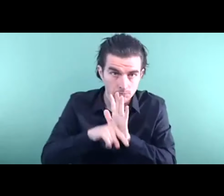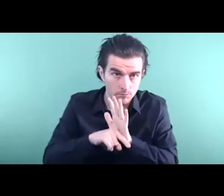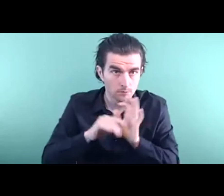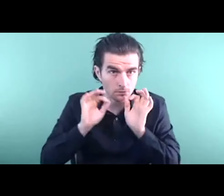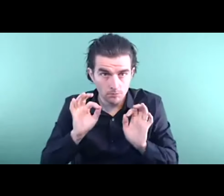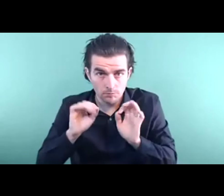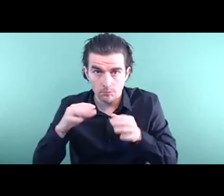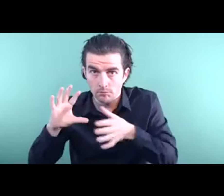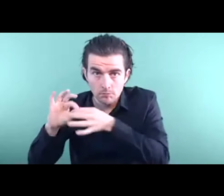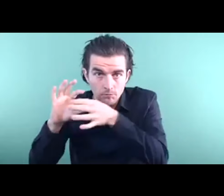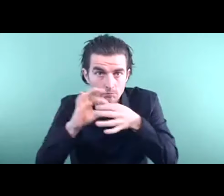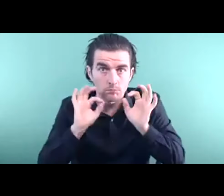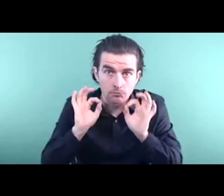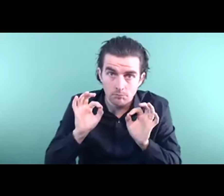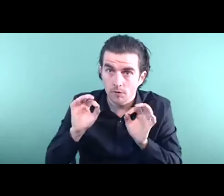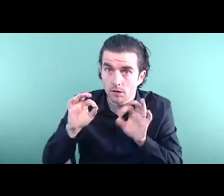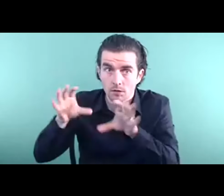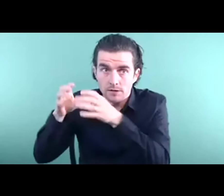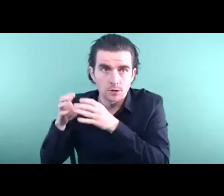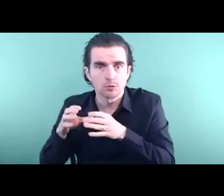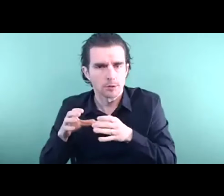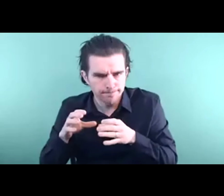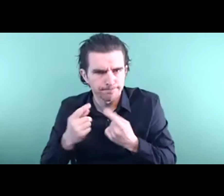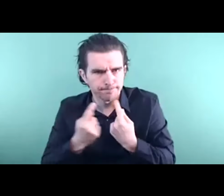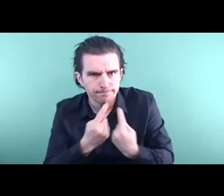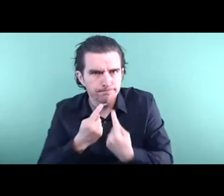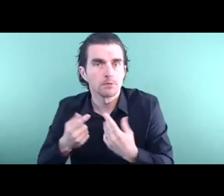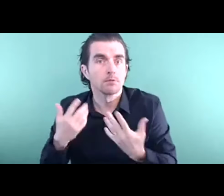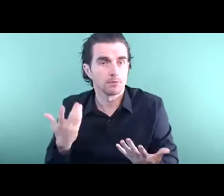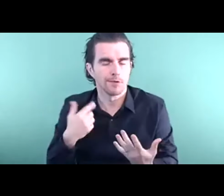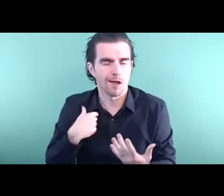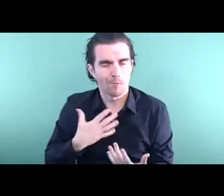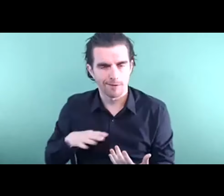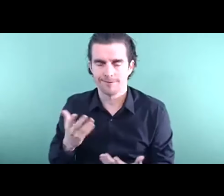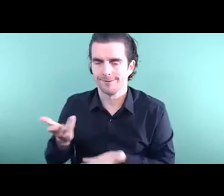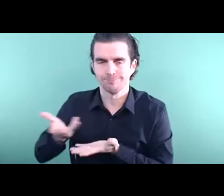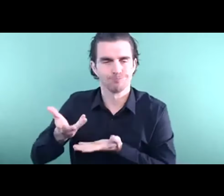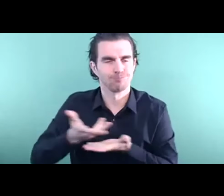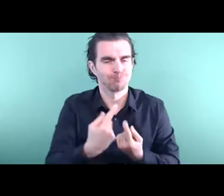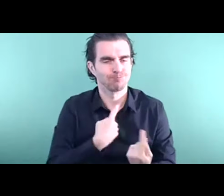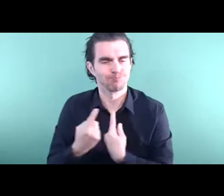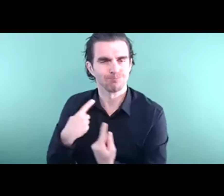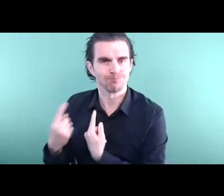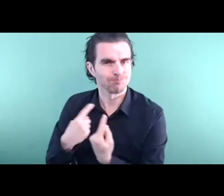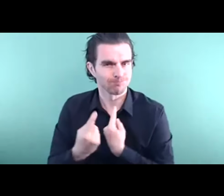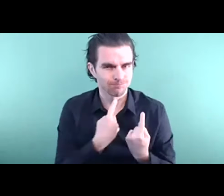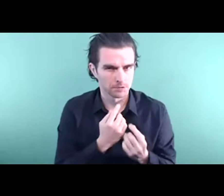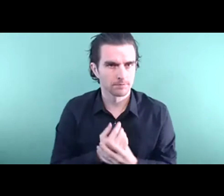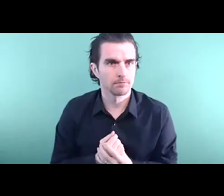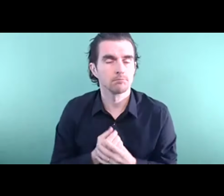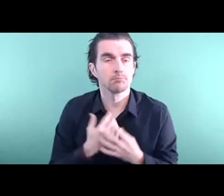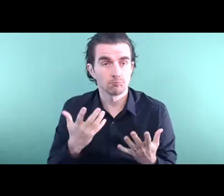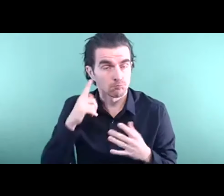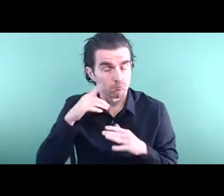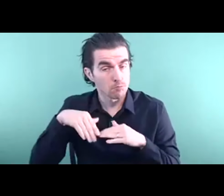people, in driving change in the different arenas in which they're working, the global, the local, the regional,